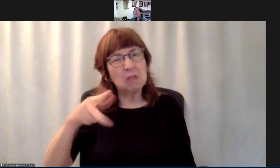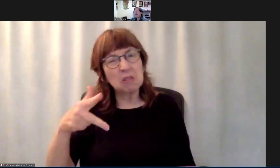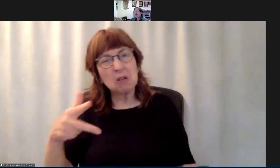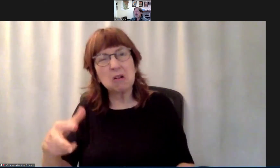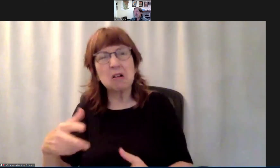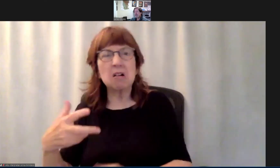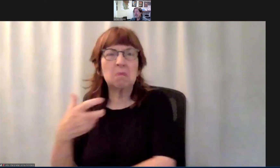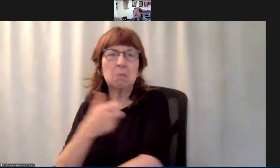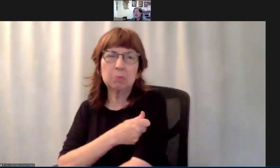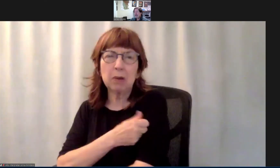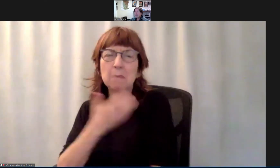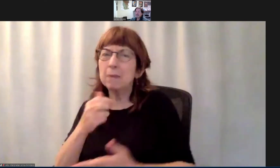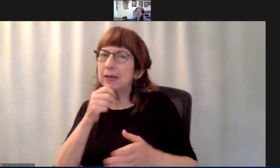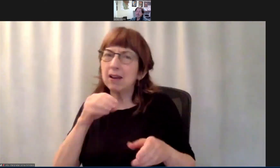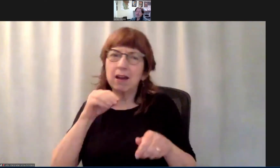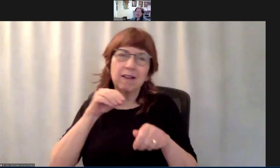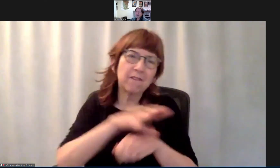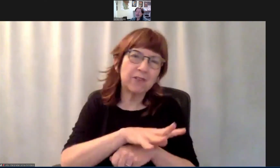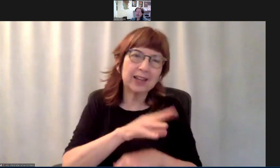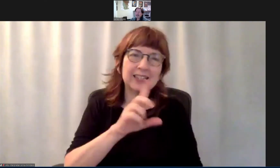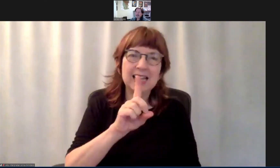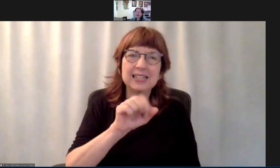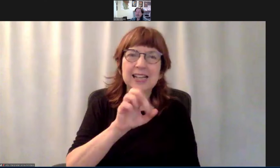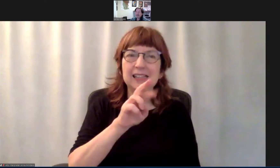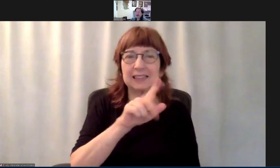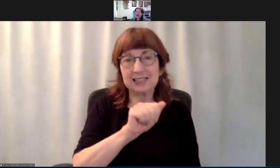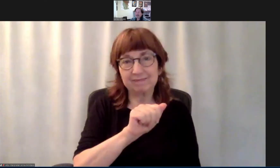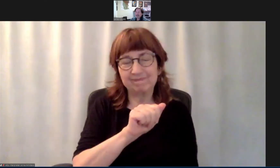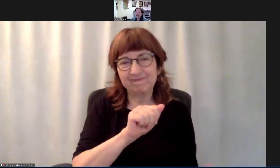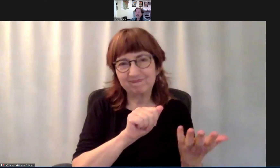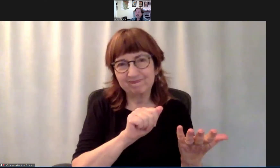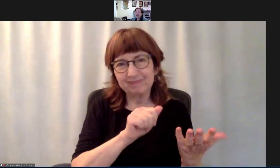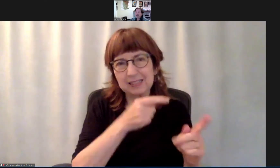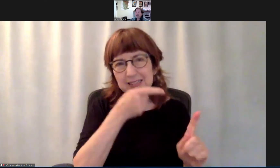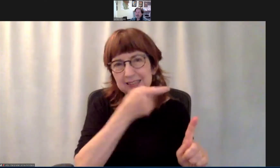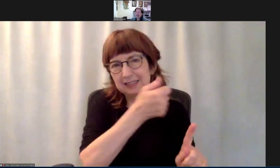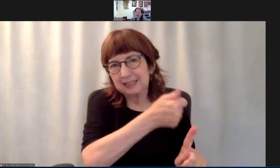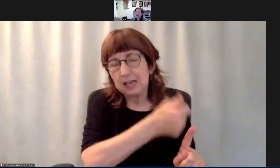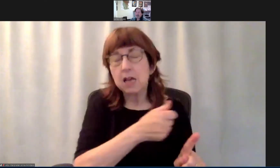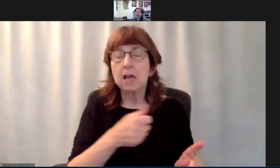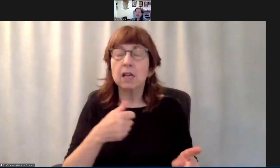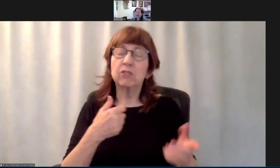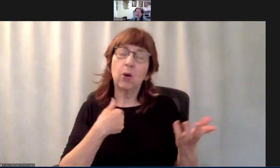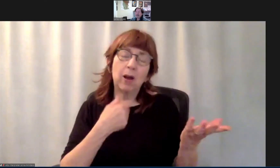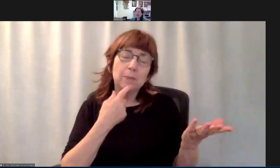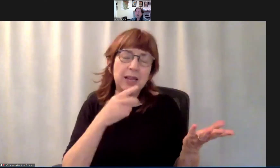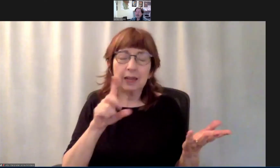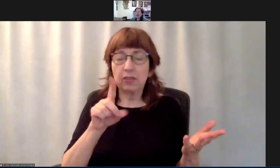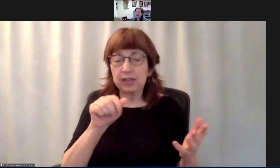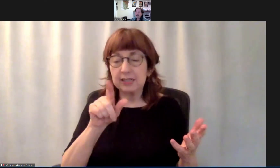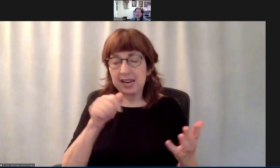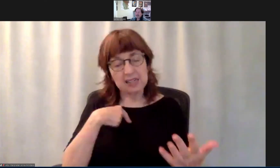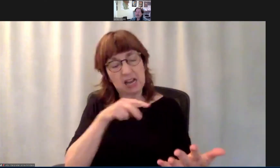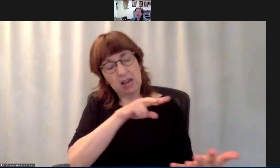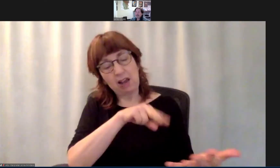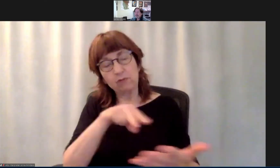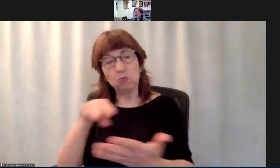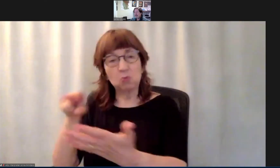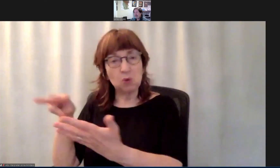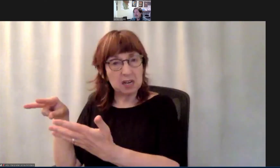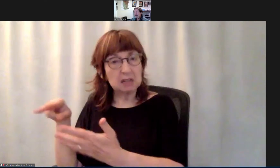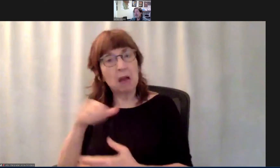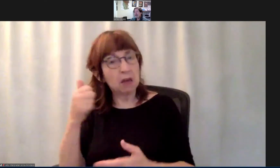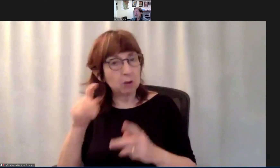So all I'm saying is the data that I've seen and that others have commented on seems to